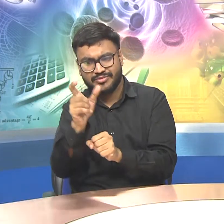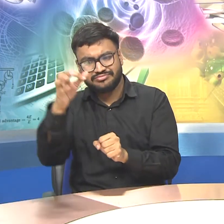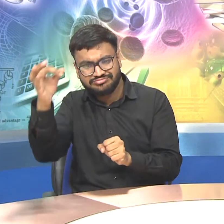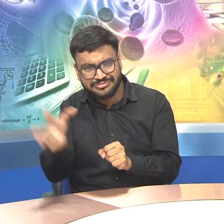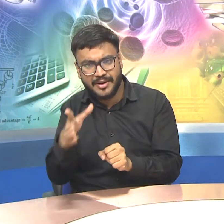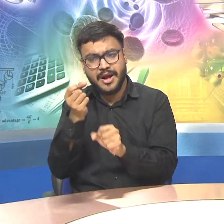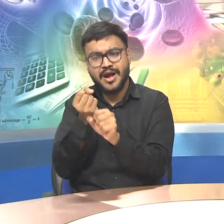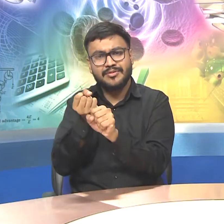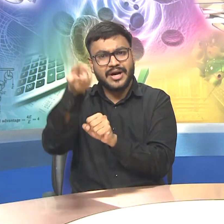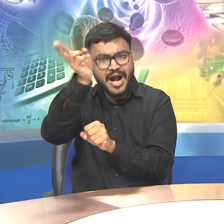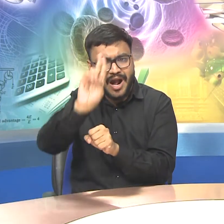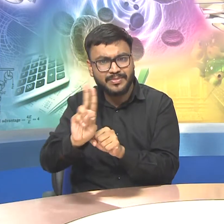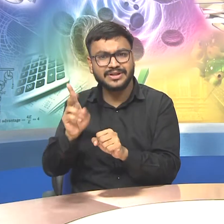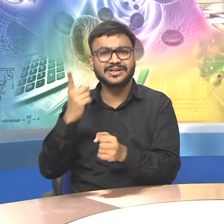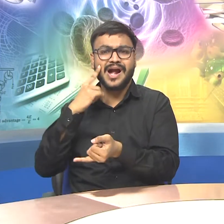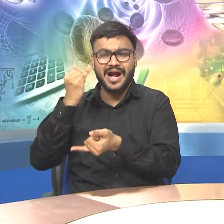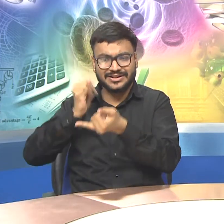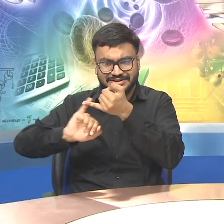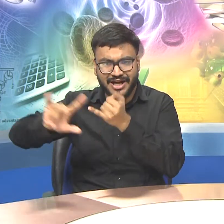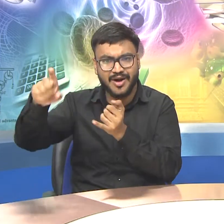to any spoken language.